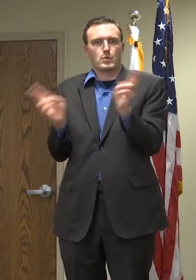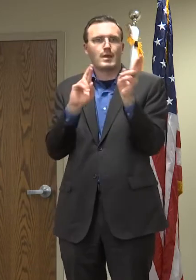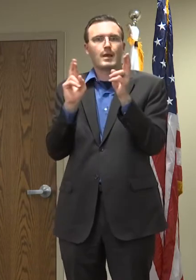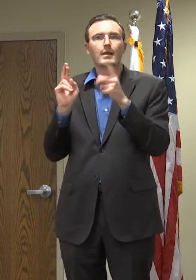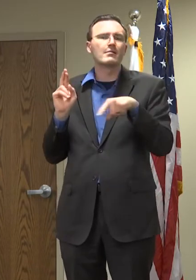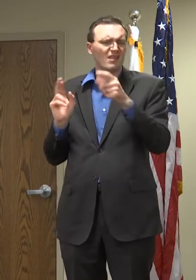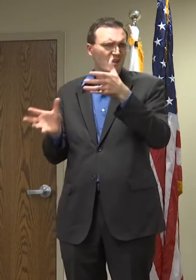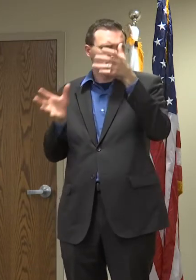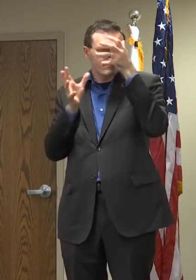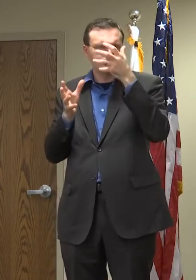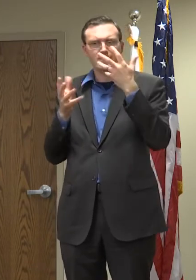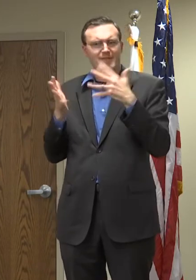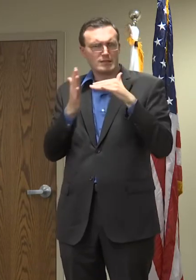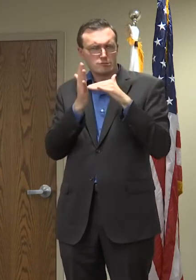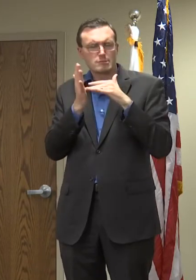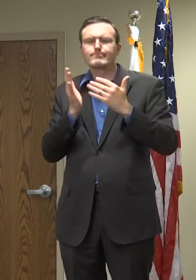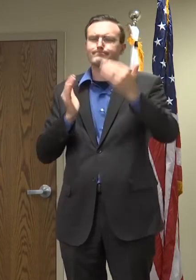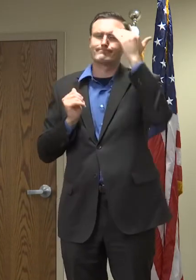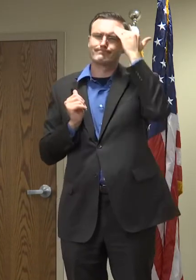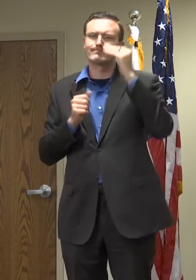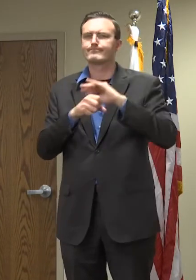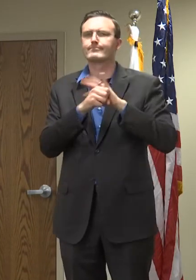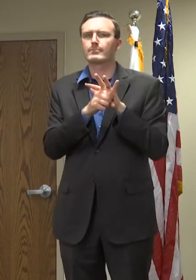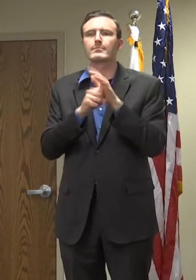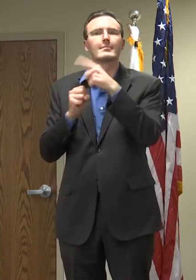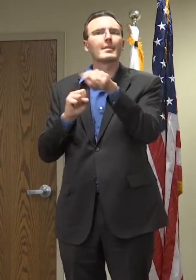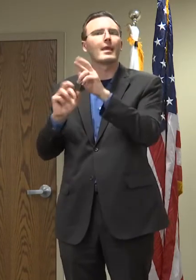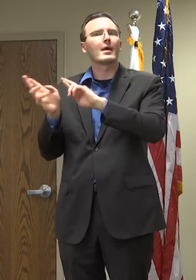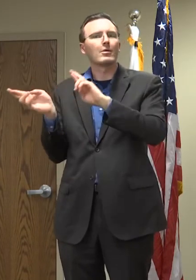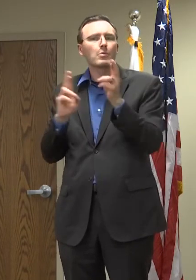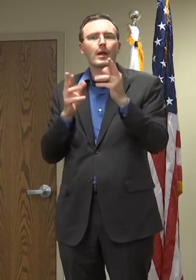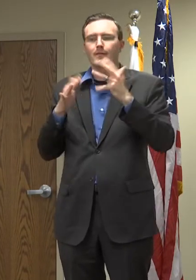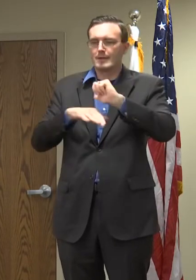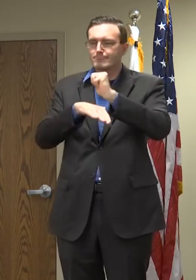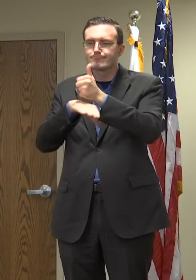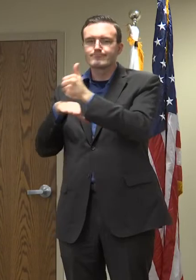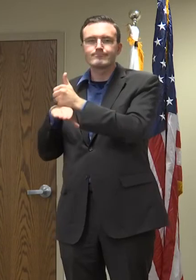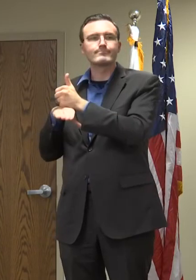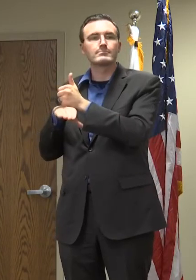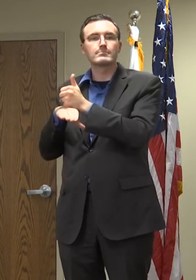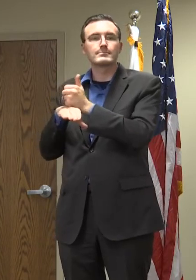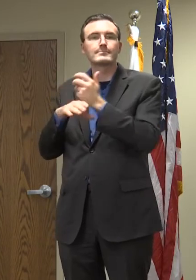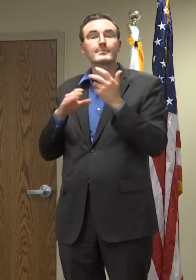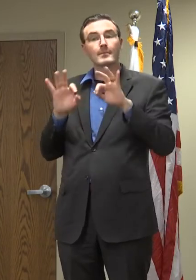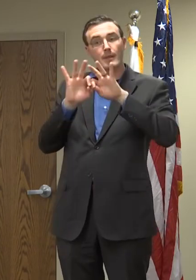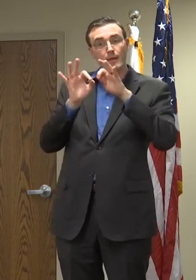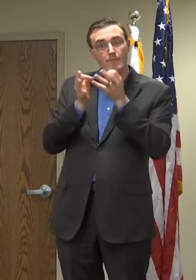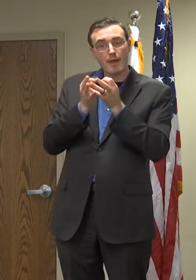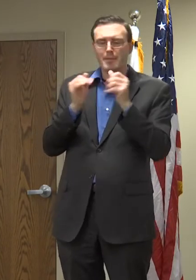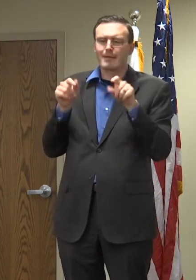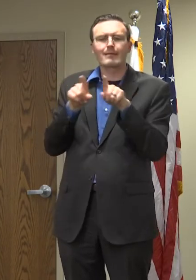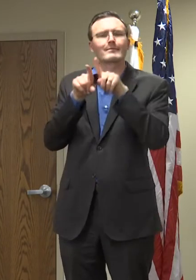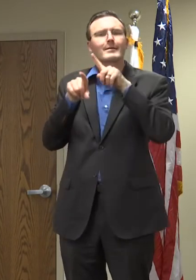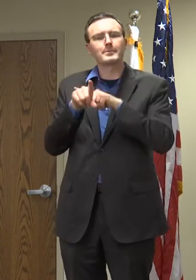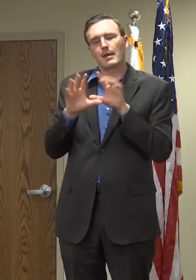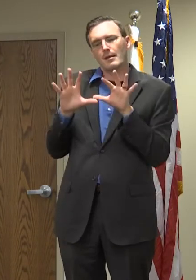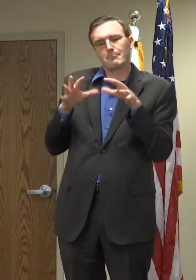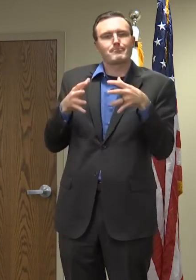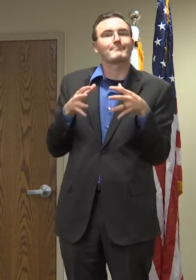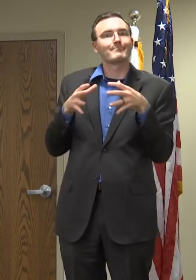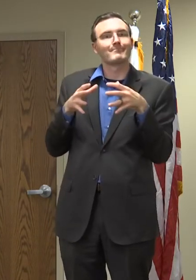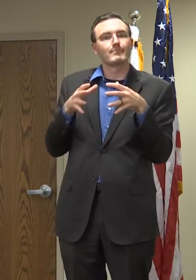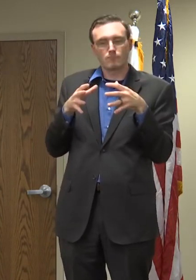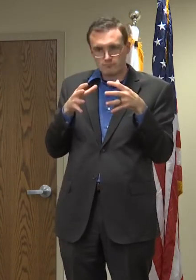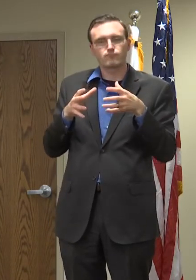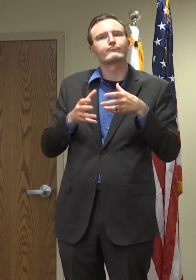now because they've taken all the necessary precautions. Schedule your household members together. That helps the healthcare system to know. So